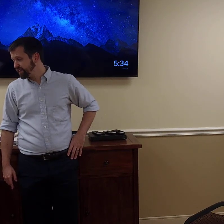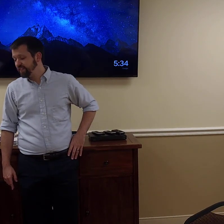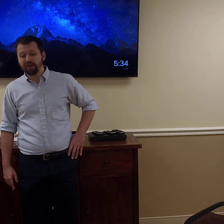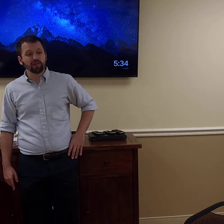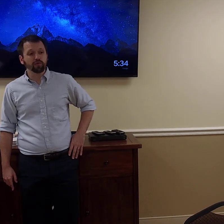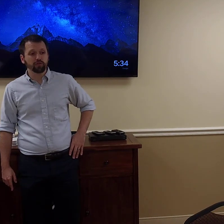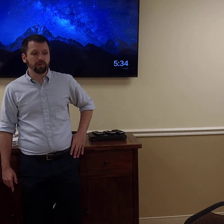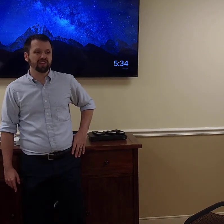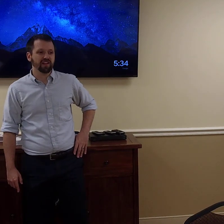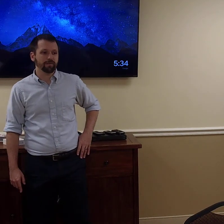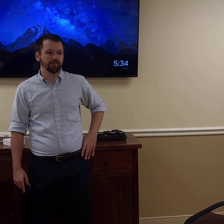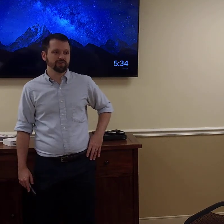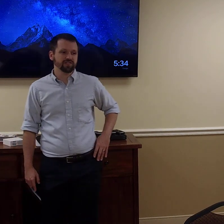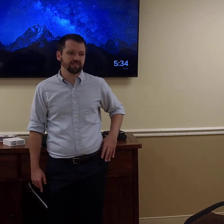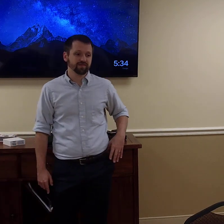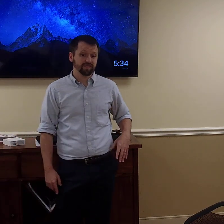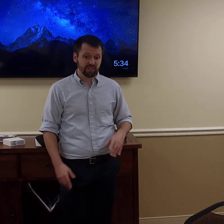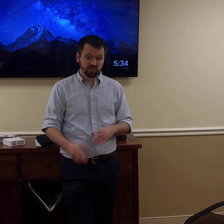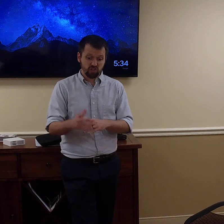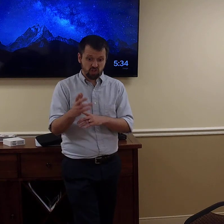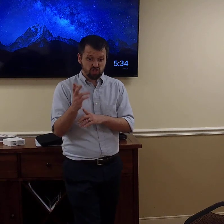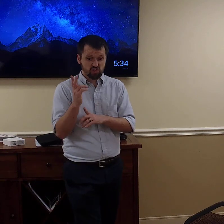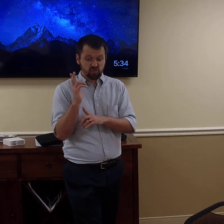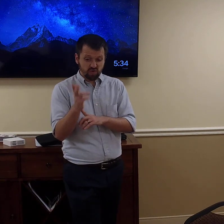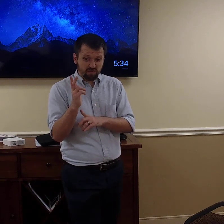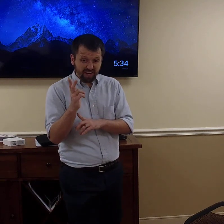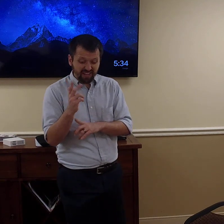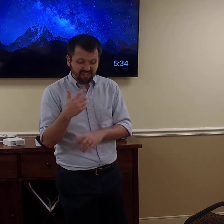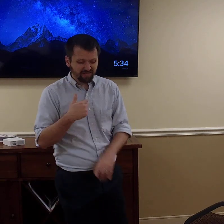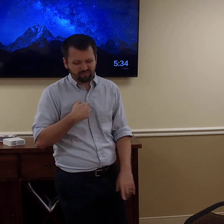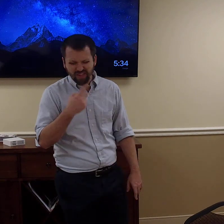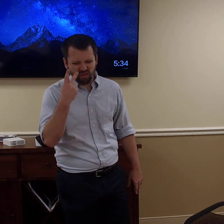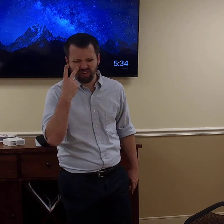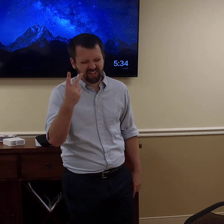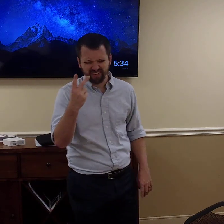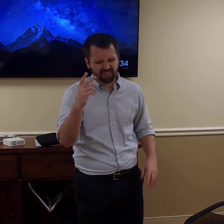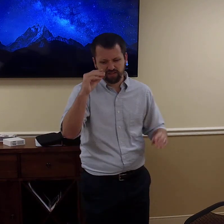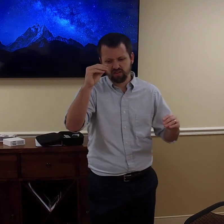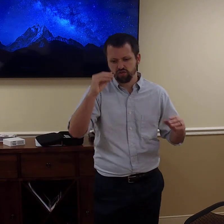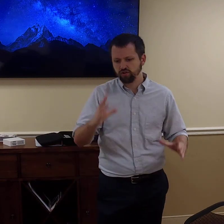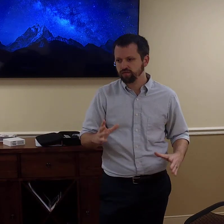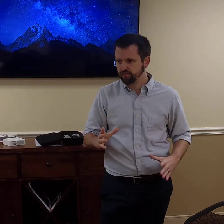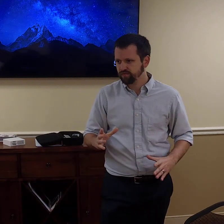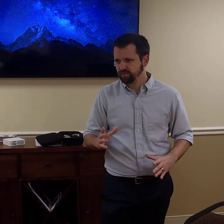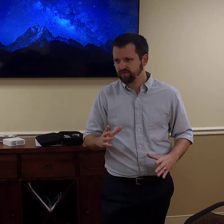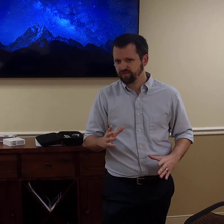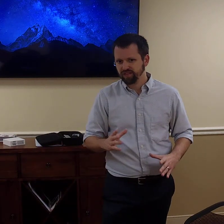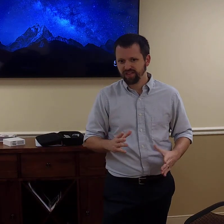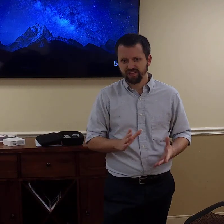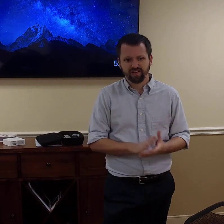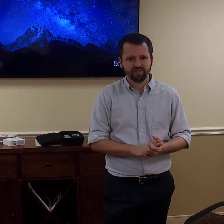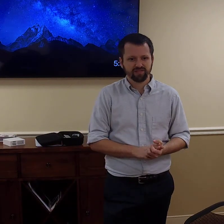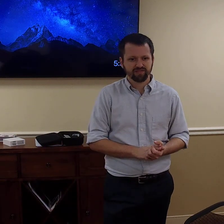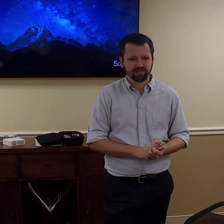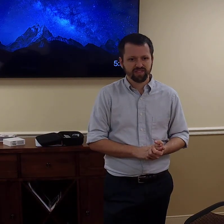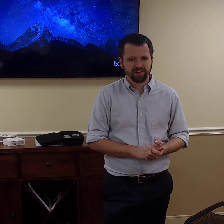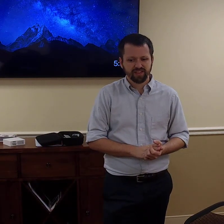And that one you do put the time So first. 3 minutes will come first. Okay. 3 minutes? I don't need to see. So, there